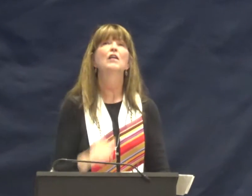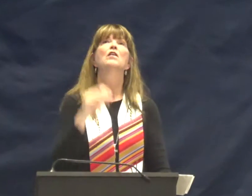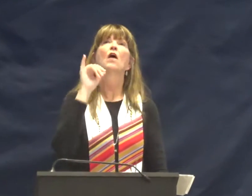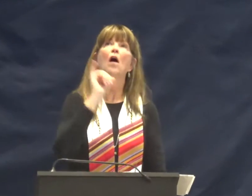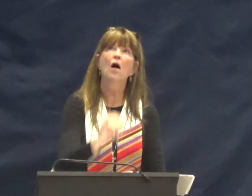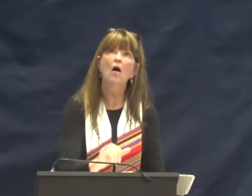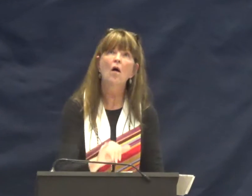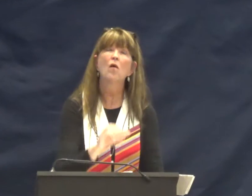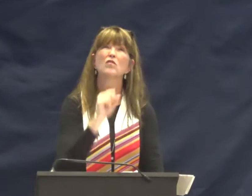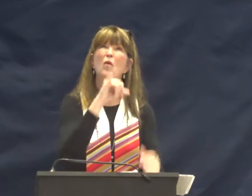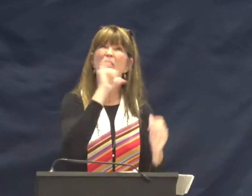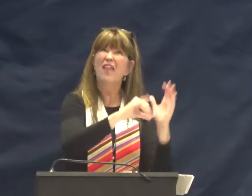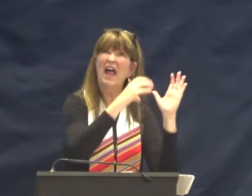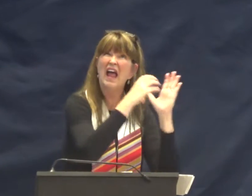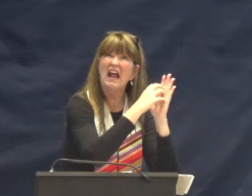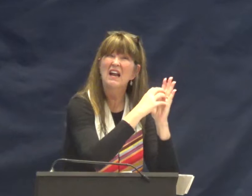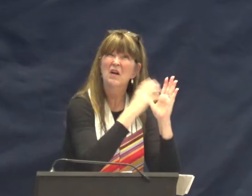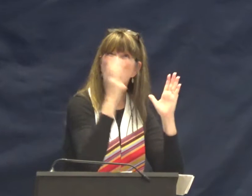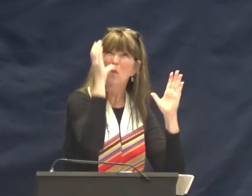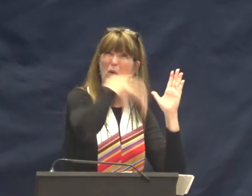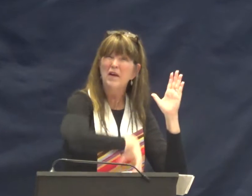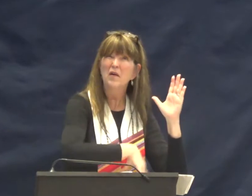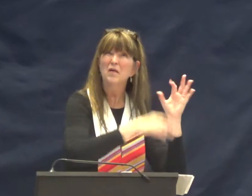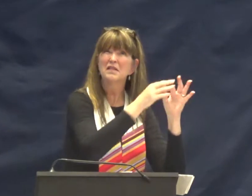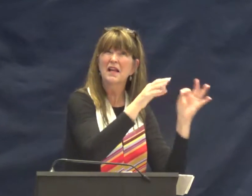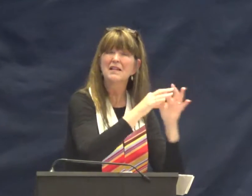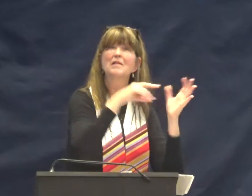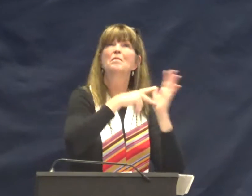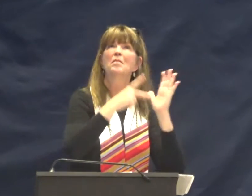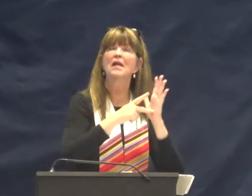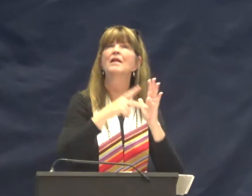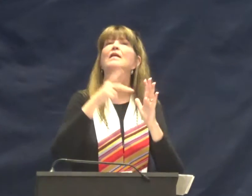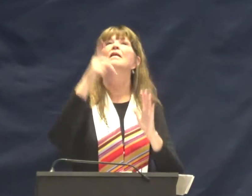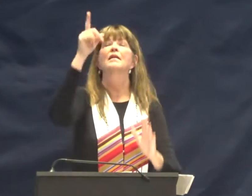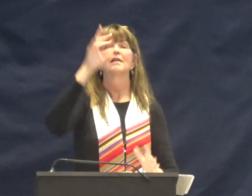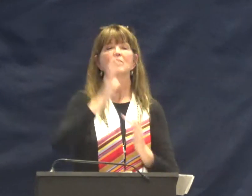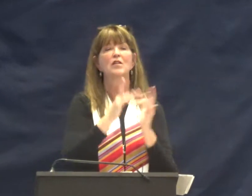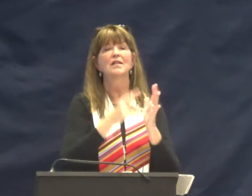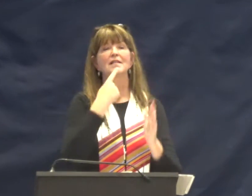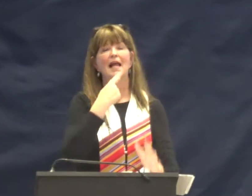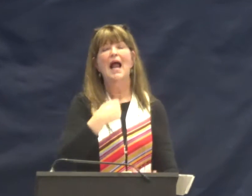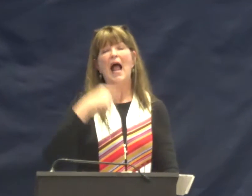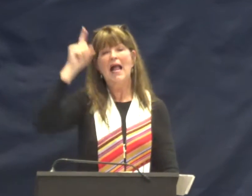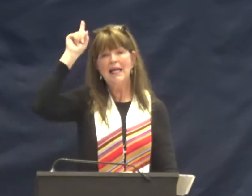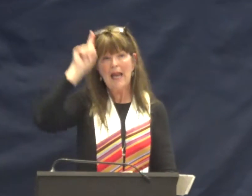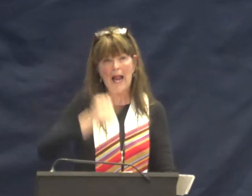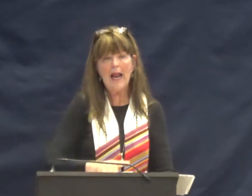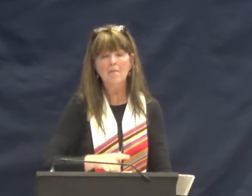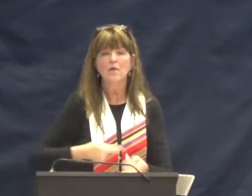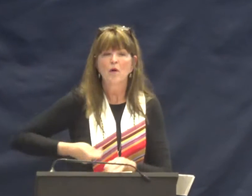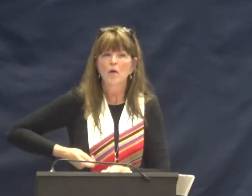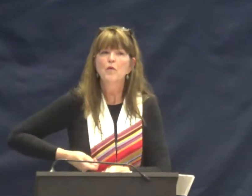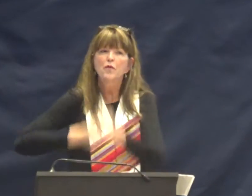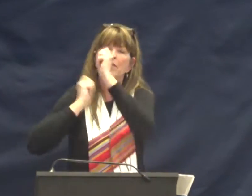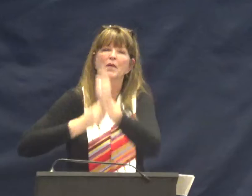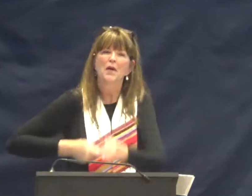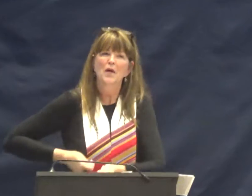we all need that process. So you think this is an odd passage that Jesus said, I